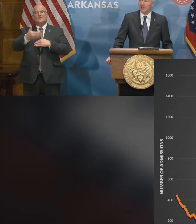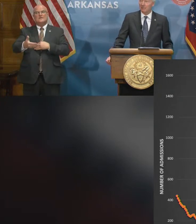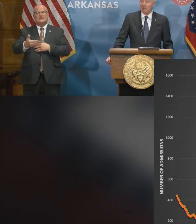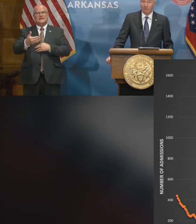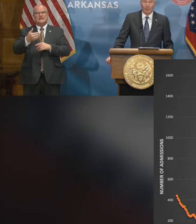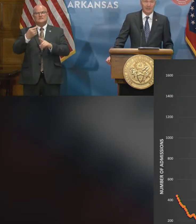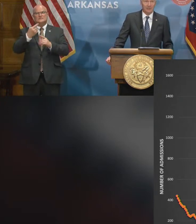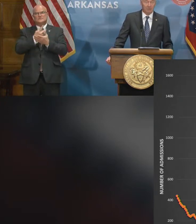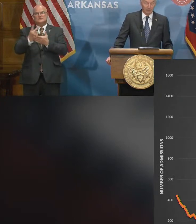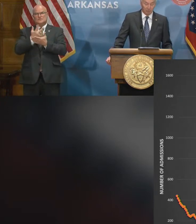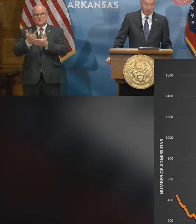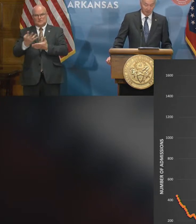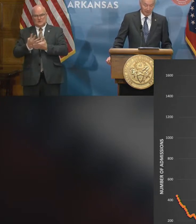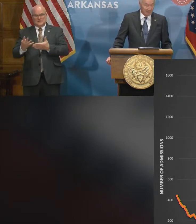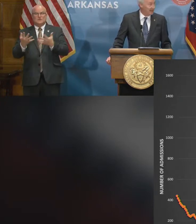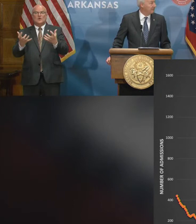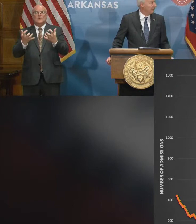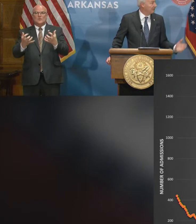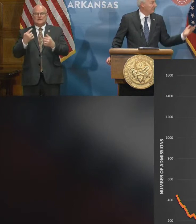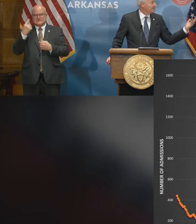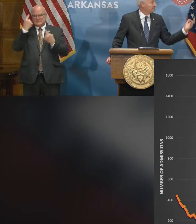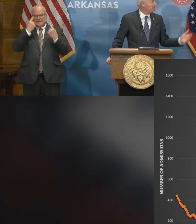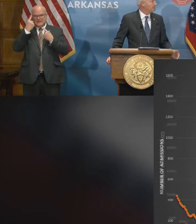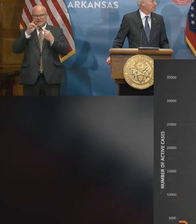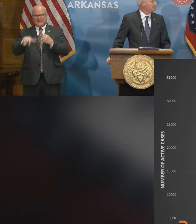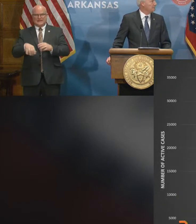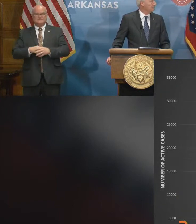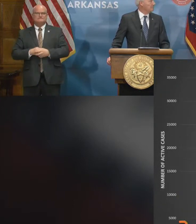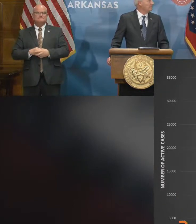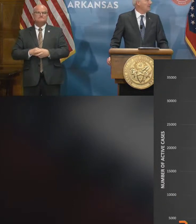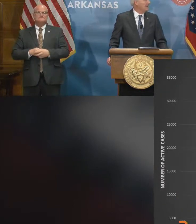the next couple of weeks, which we want to be mindful of.